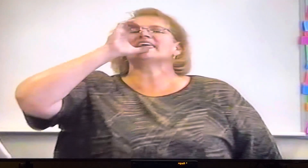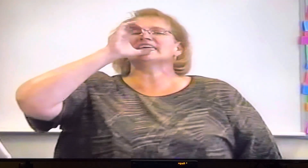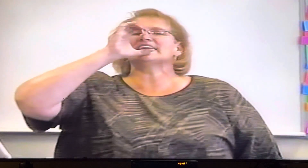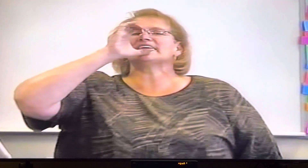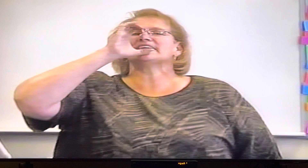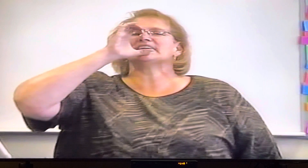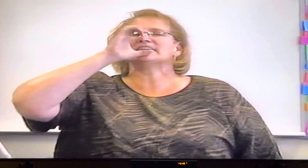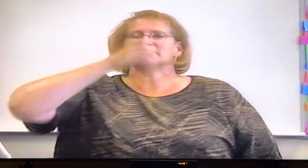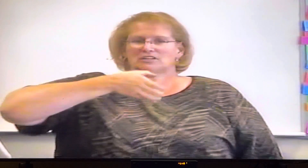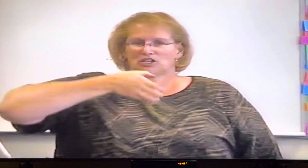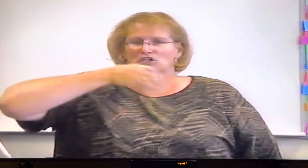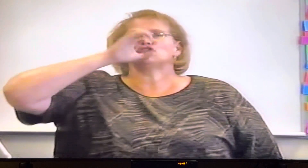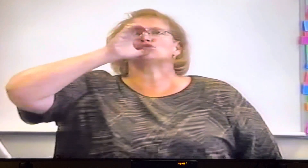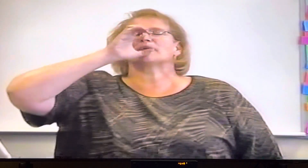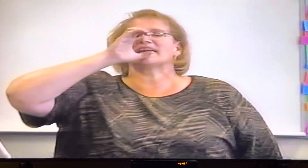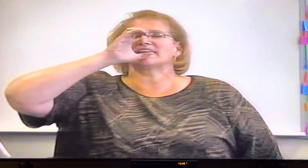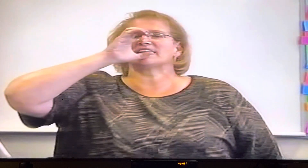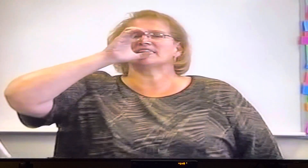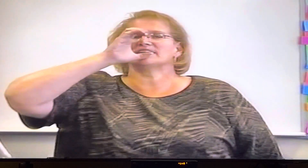Drink. Drink.